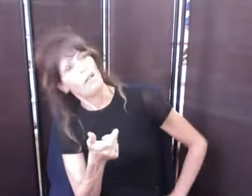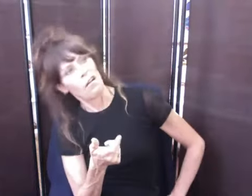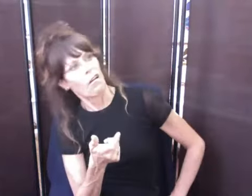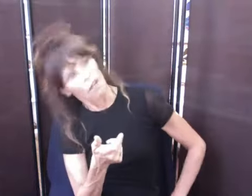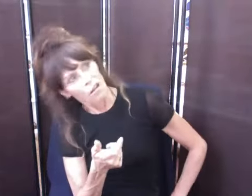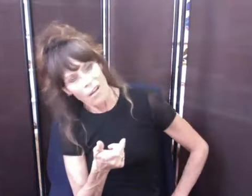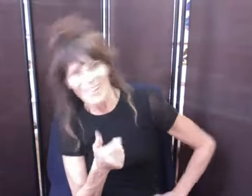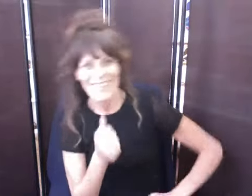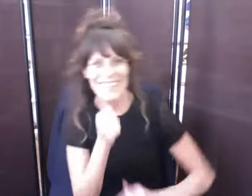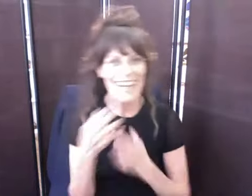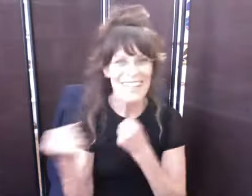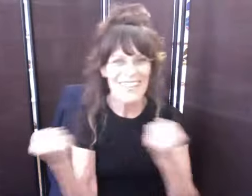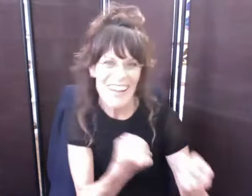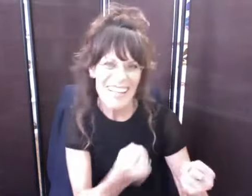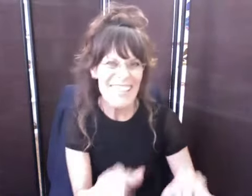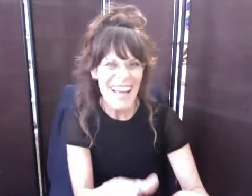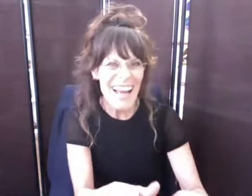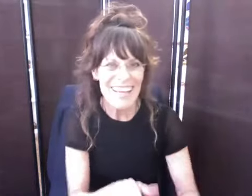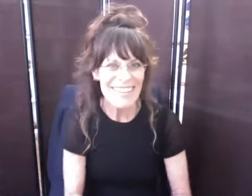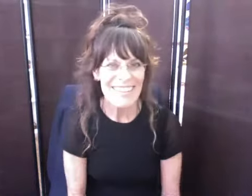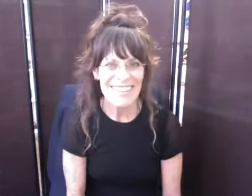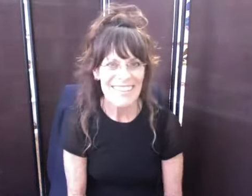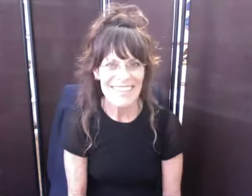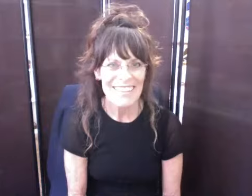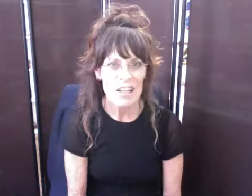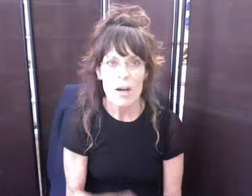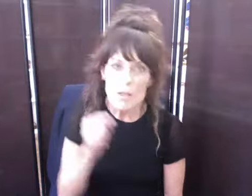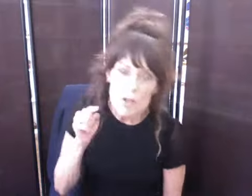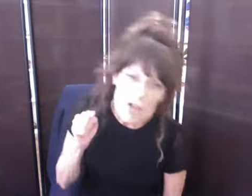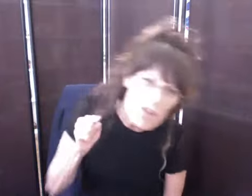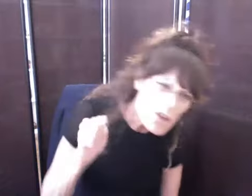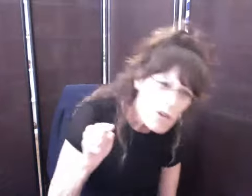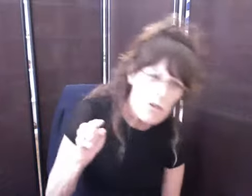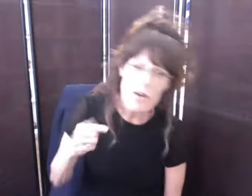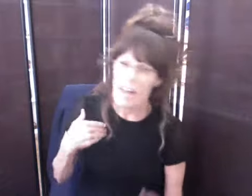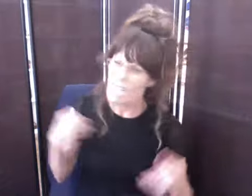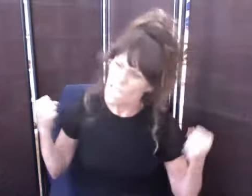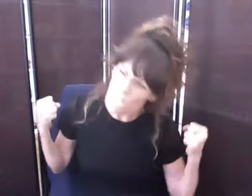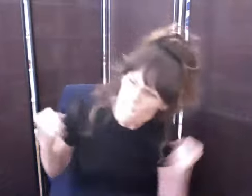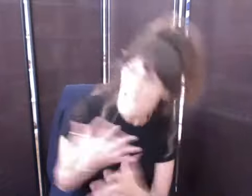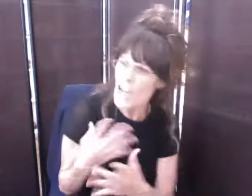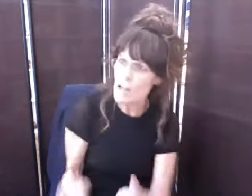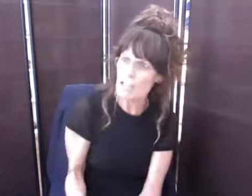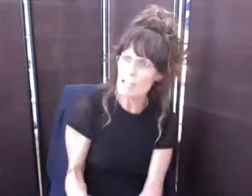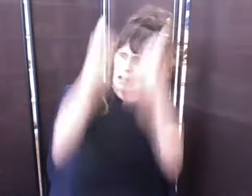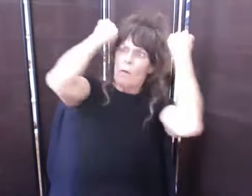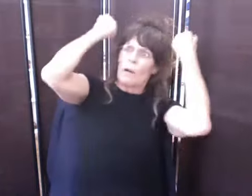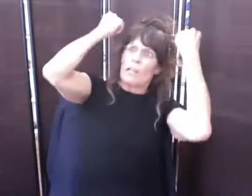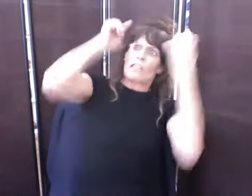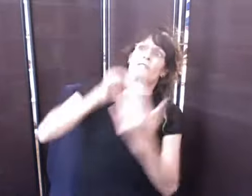not a courageous act, right? That is not, but when you are bitten with fear, man, and you're in the face and it's easier to walk